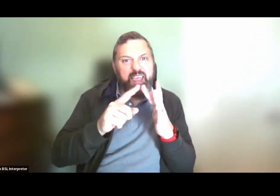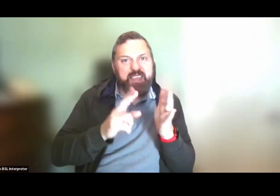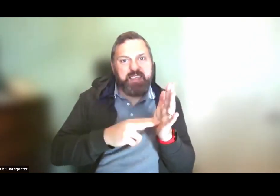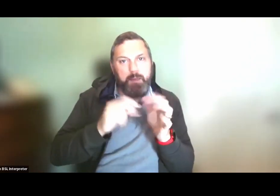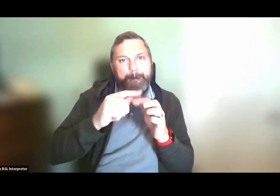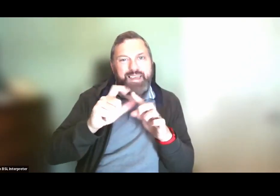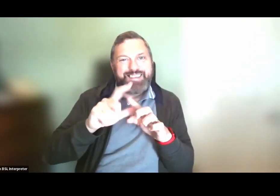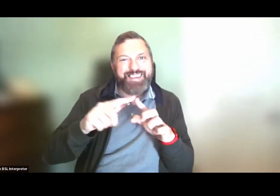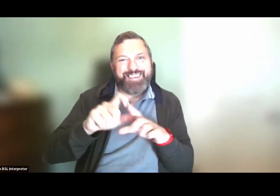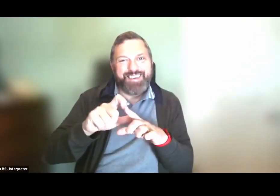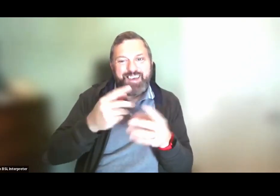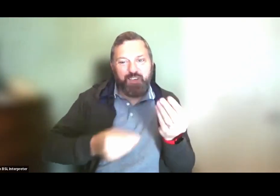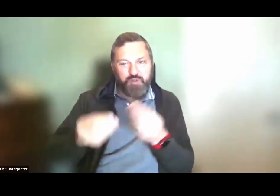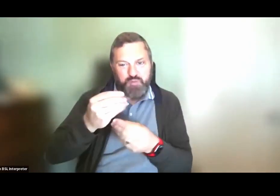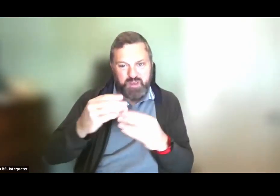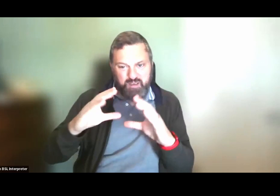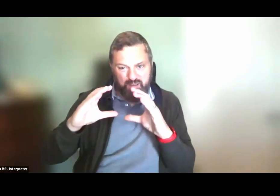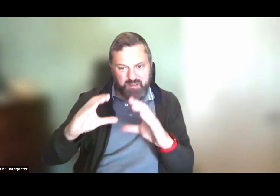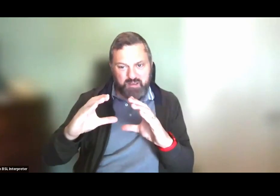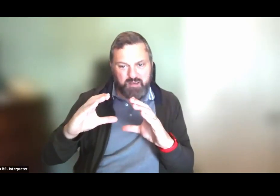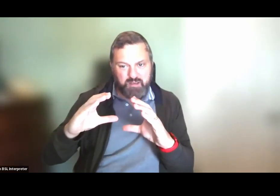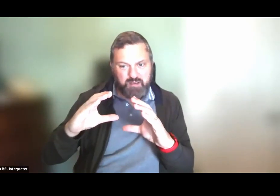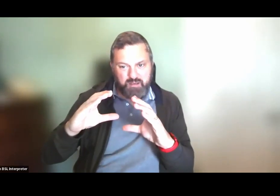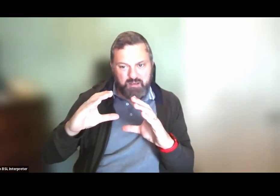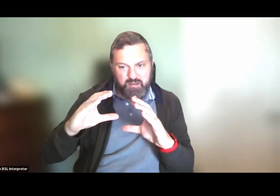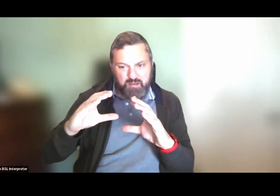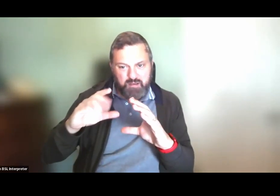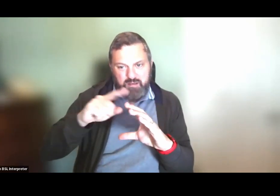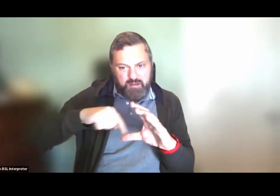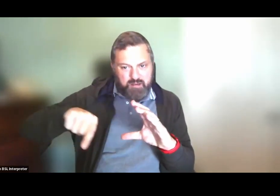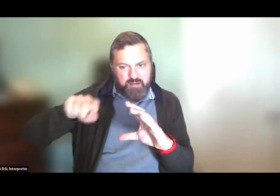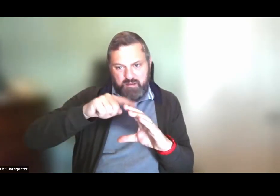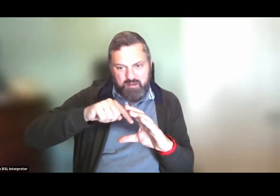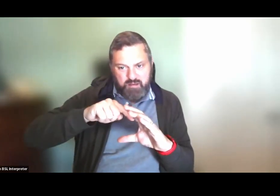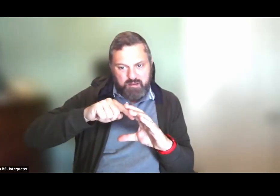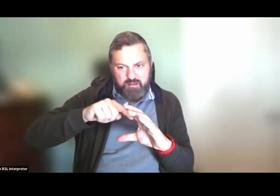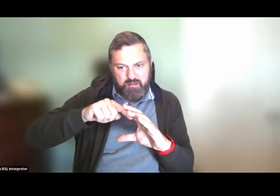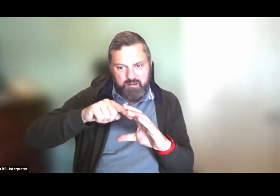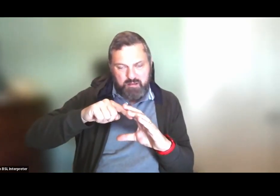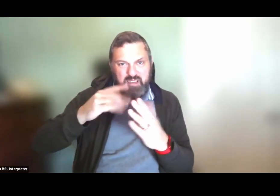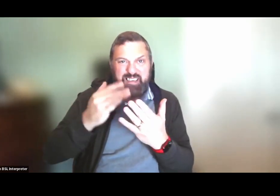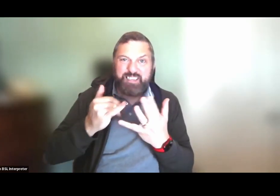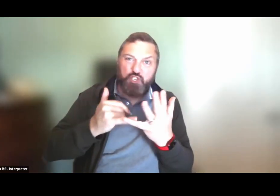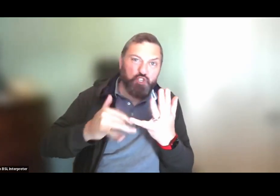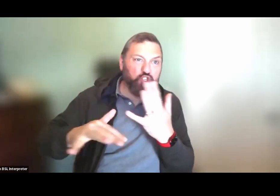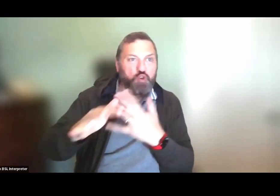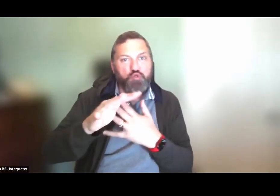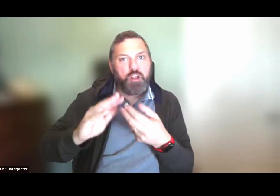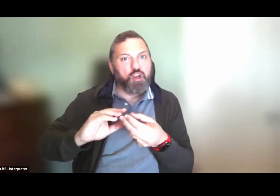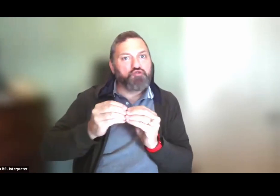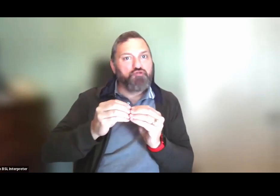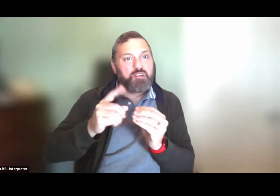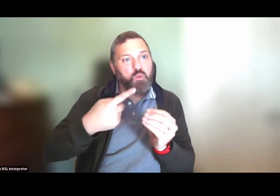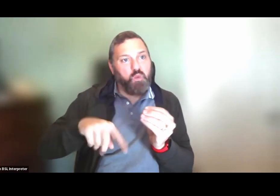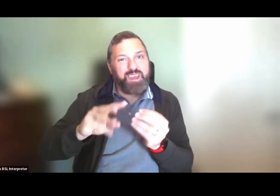this, recognizing that the economy is a subset of society. It is a social construct. We invented it and